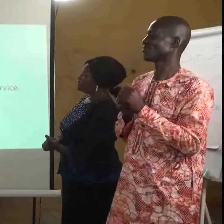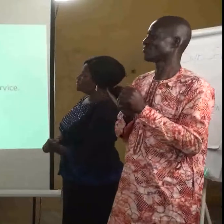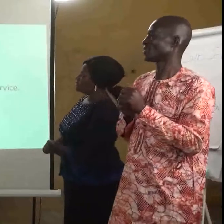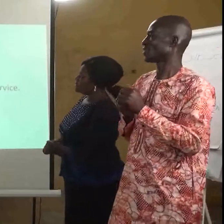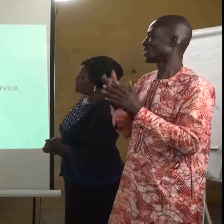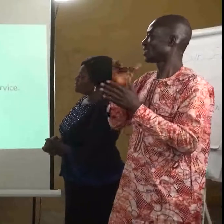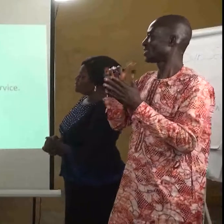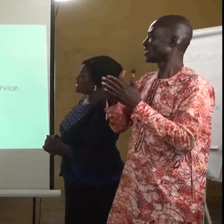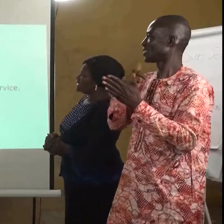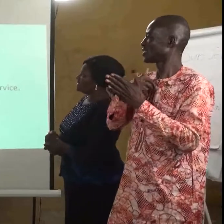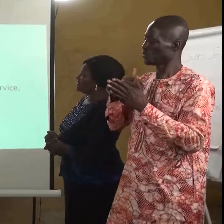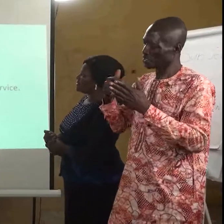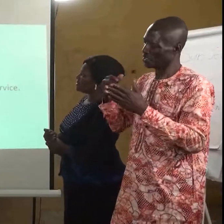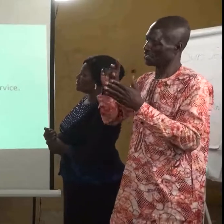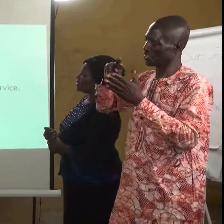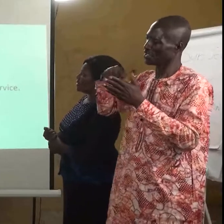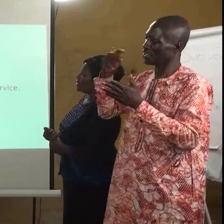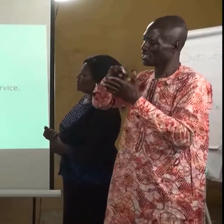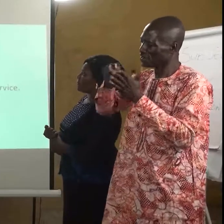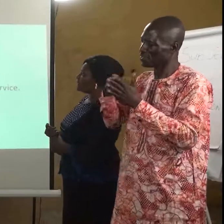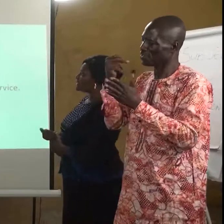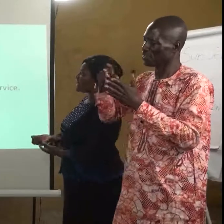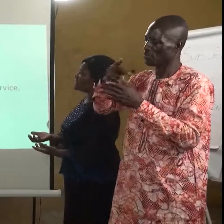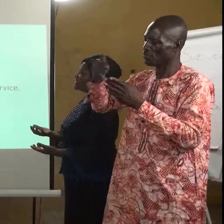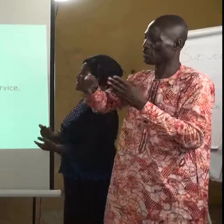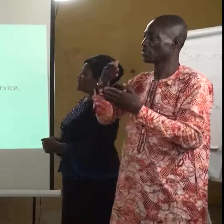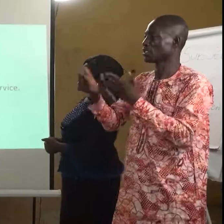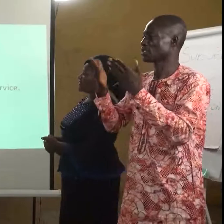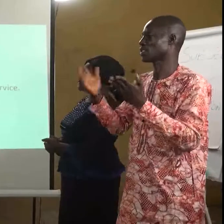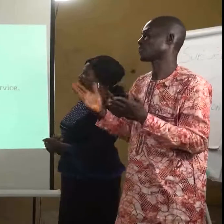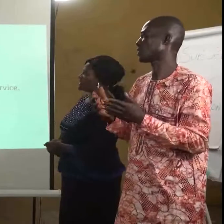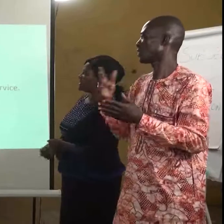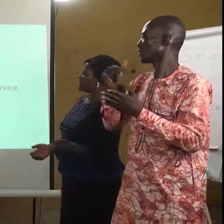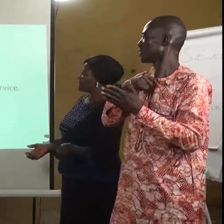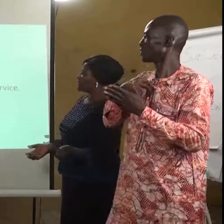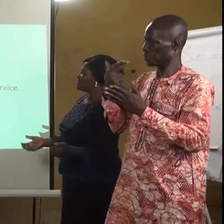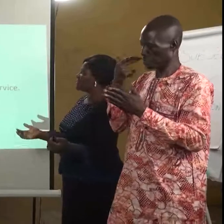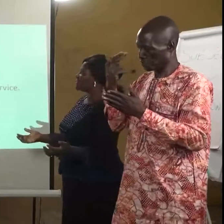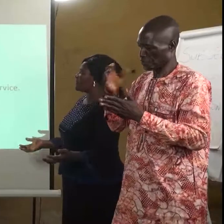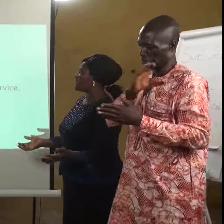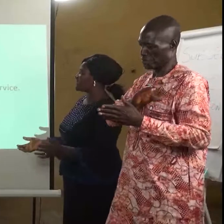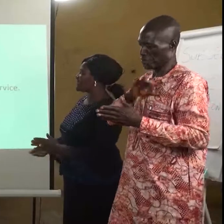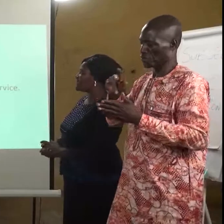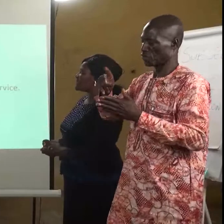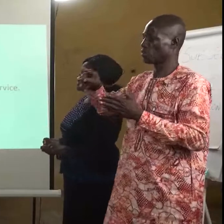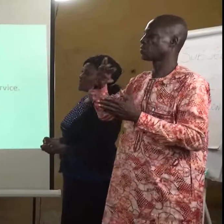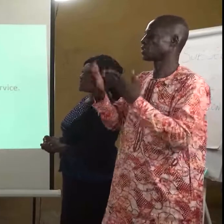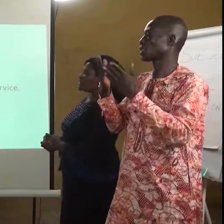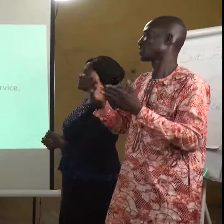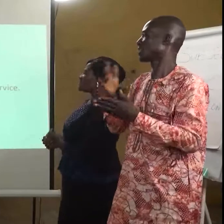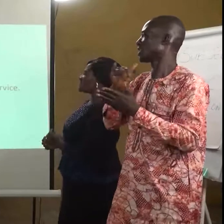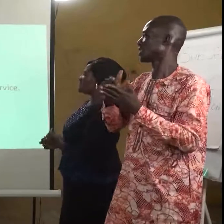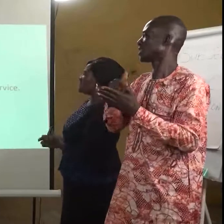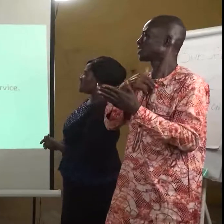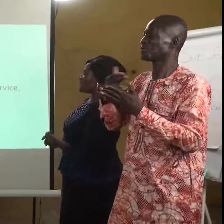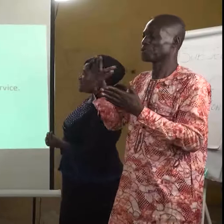able to look at the definition of public service. We've been able to see the characteristics of public service. We've